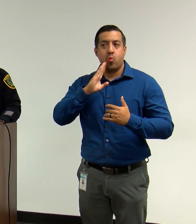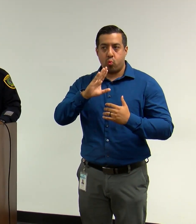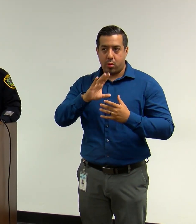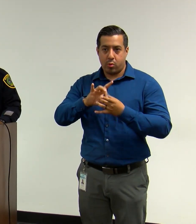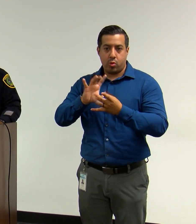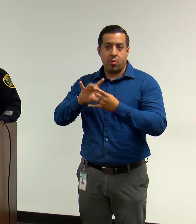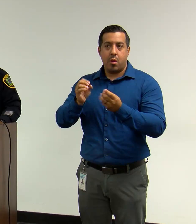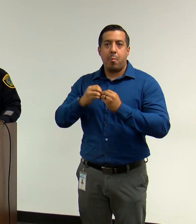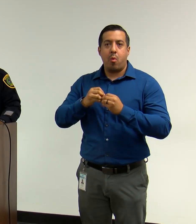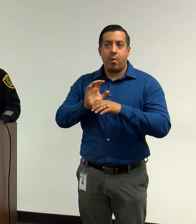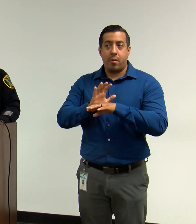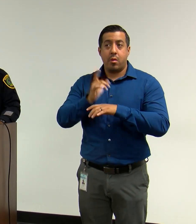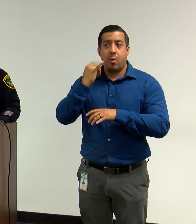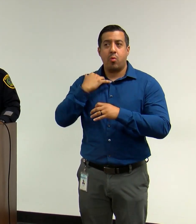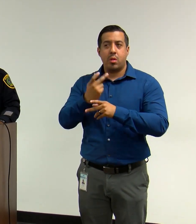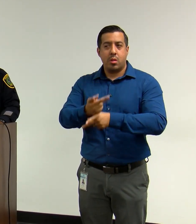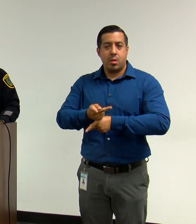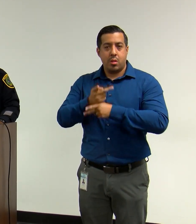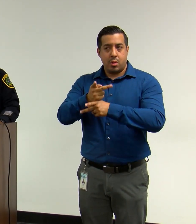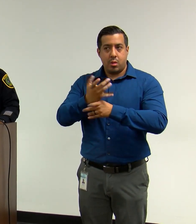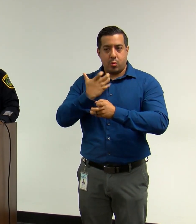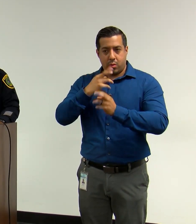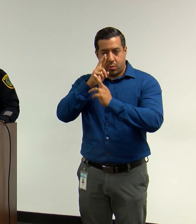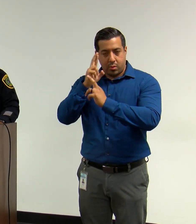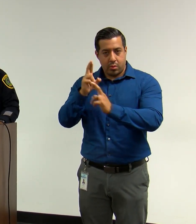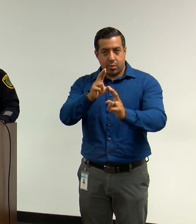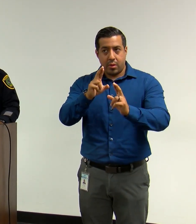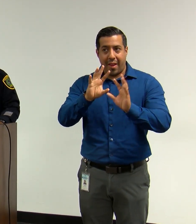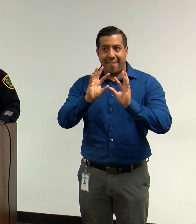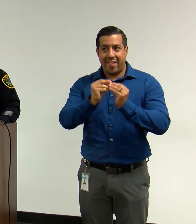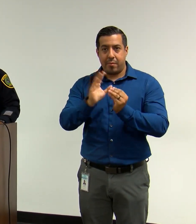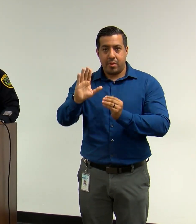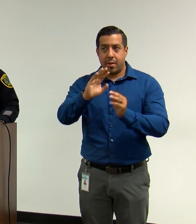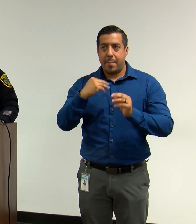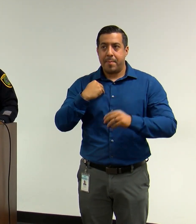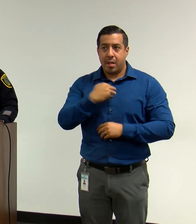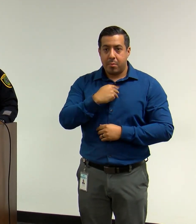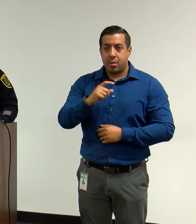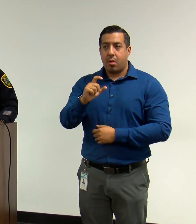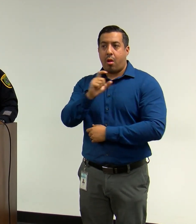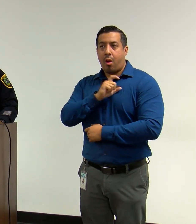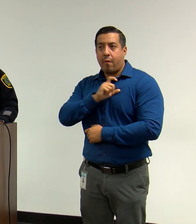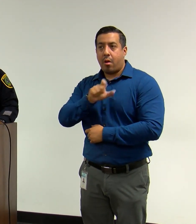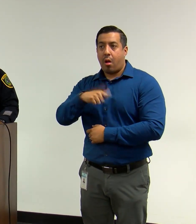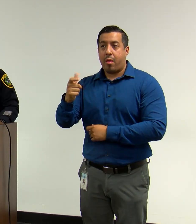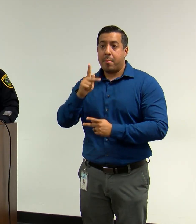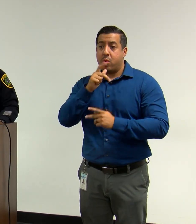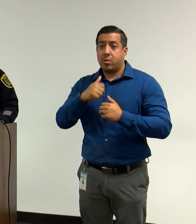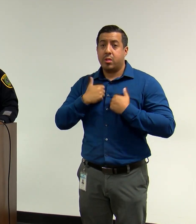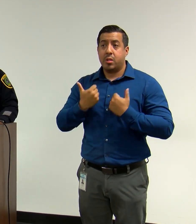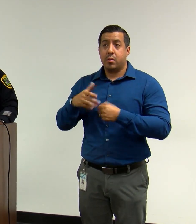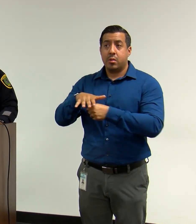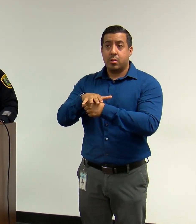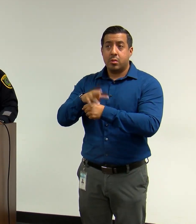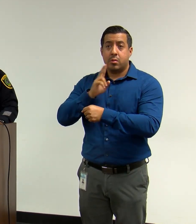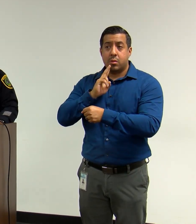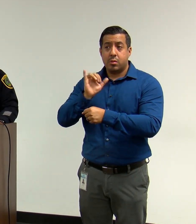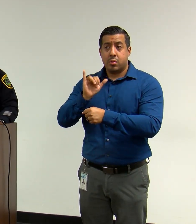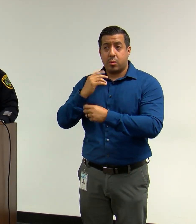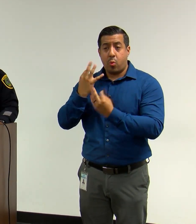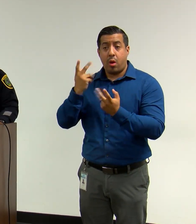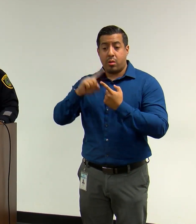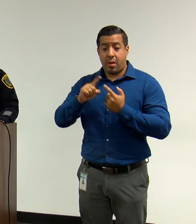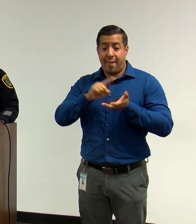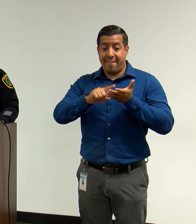things. I want to be really careful and respect family members, our officers, and other citizens until this investigation